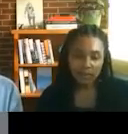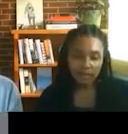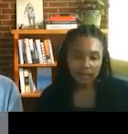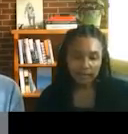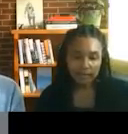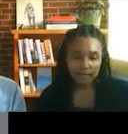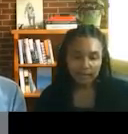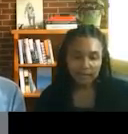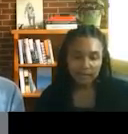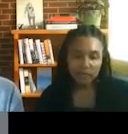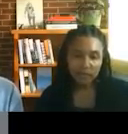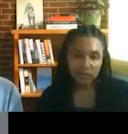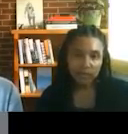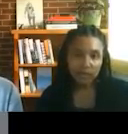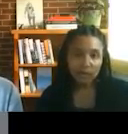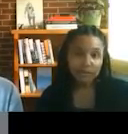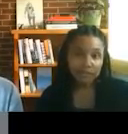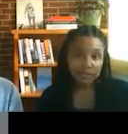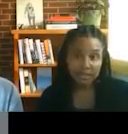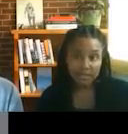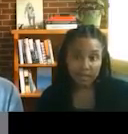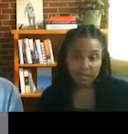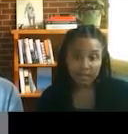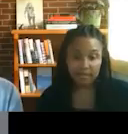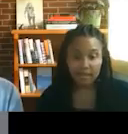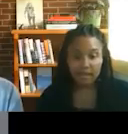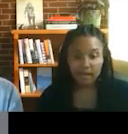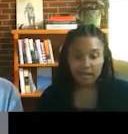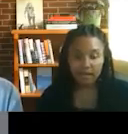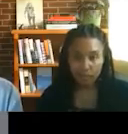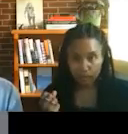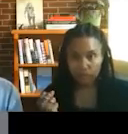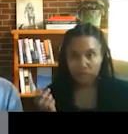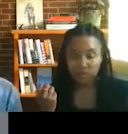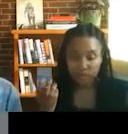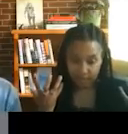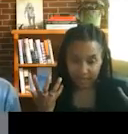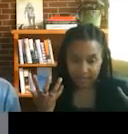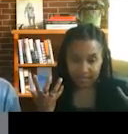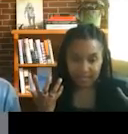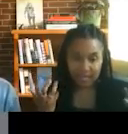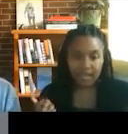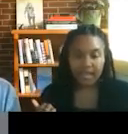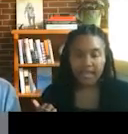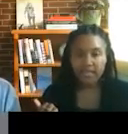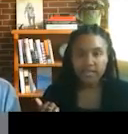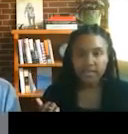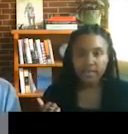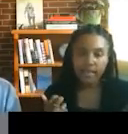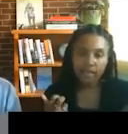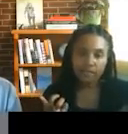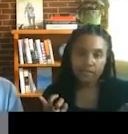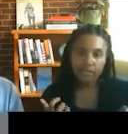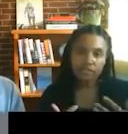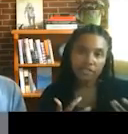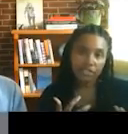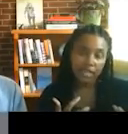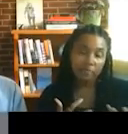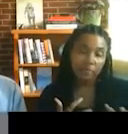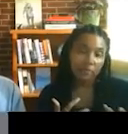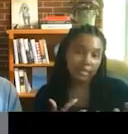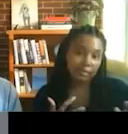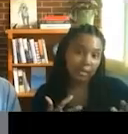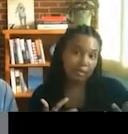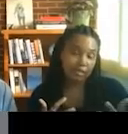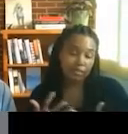So when we are producing signs, we produce them with our hands, and they have a certain